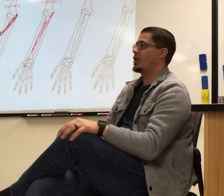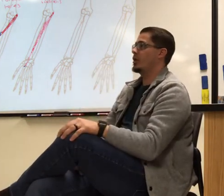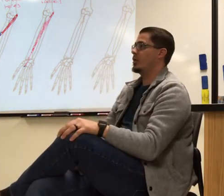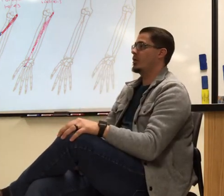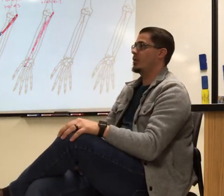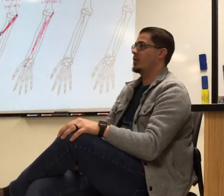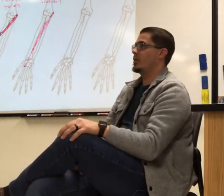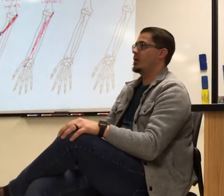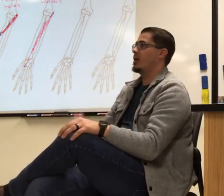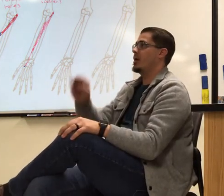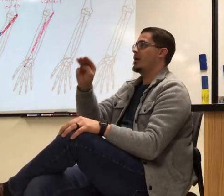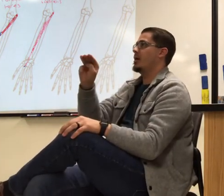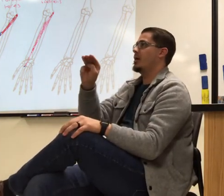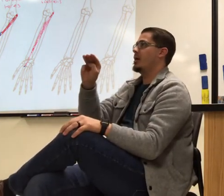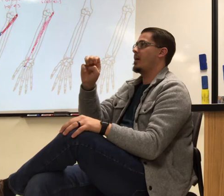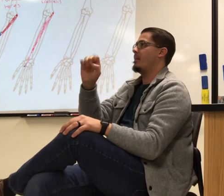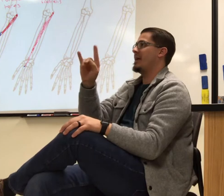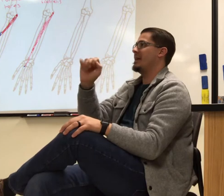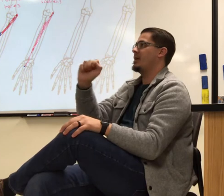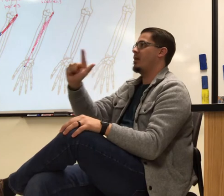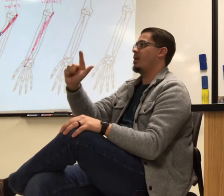again, medial epicondyle.